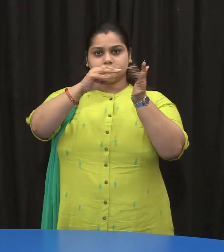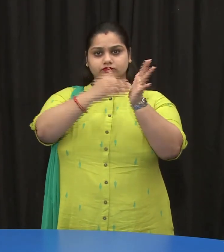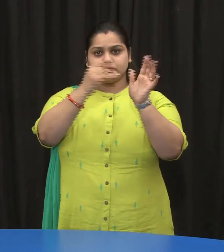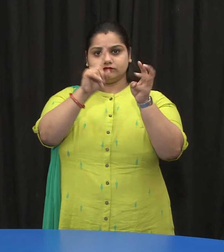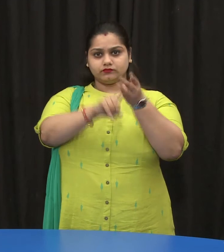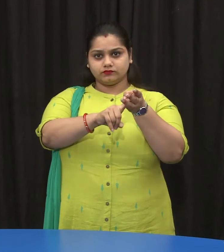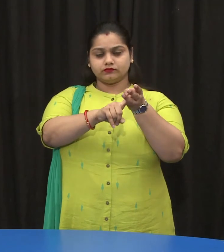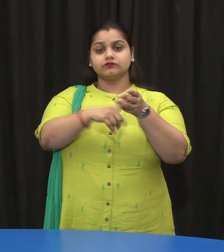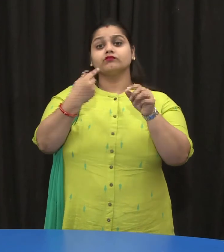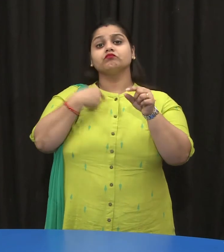bold, italic,